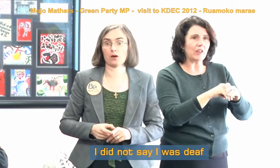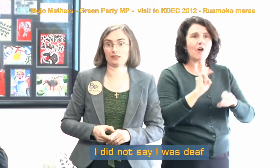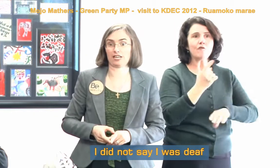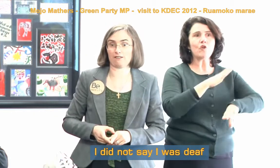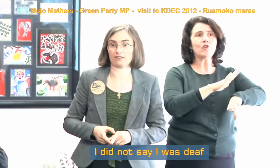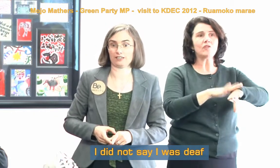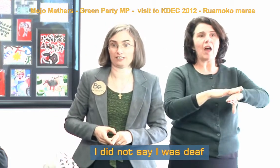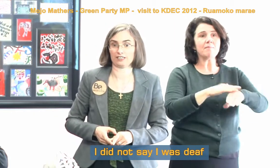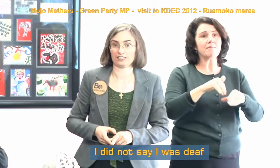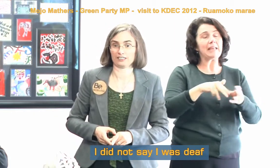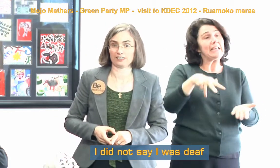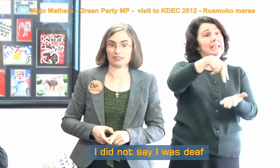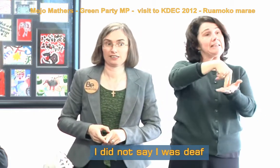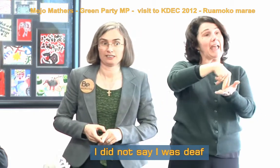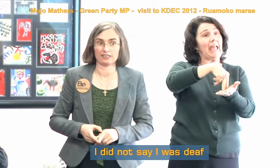say that I was deaf.